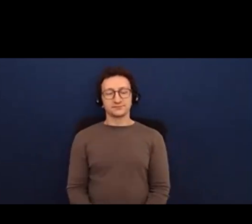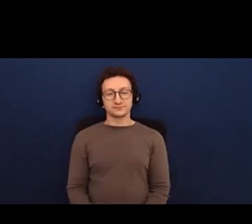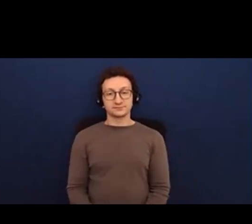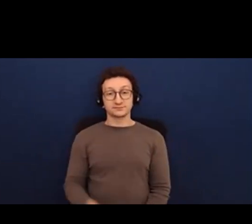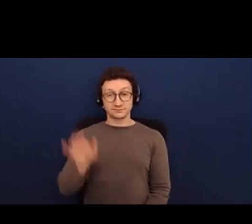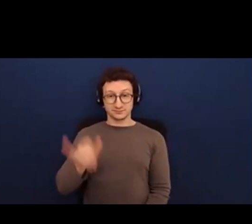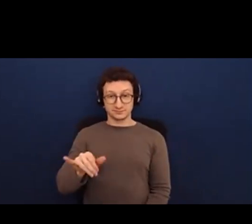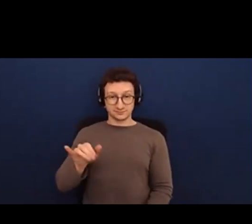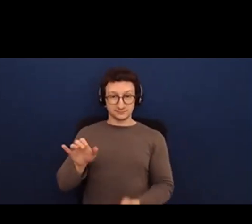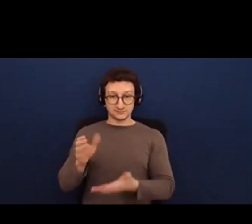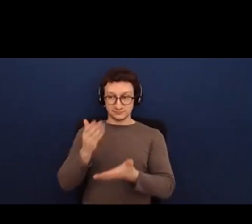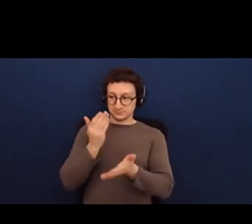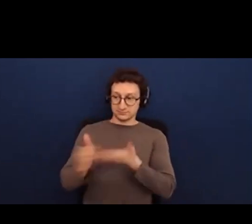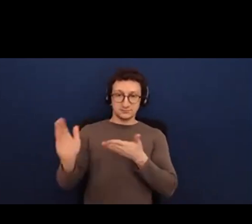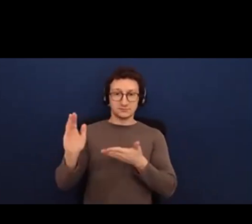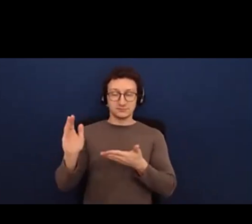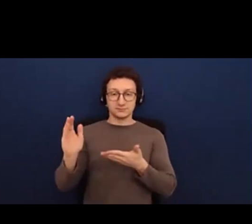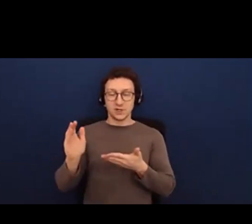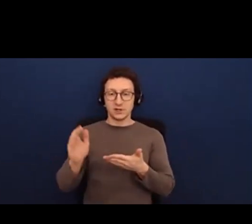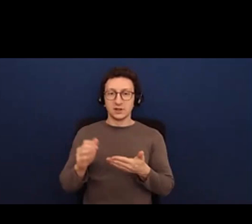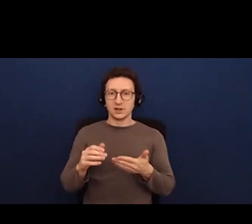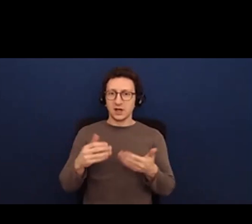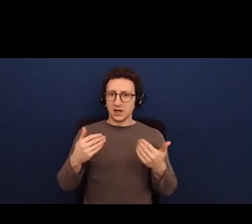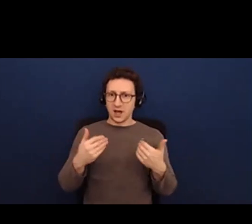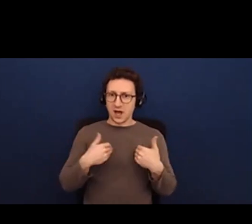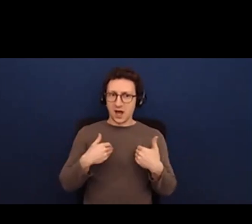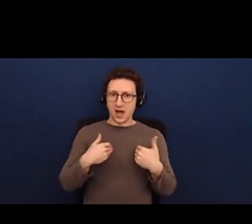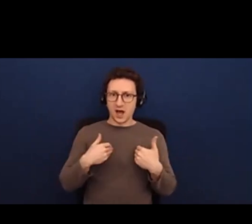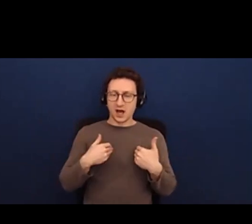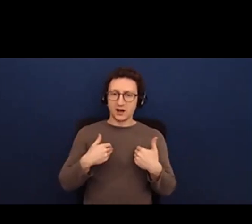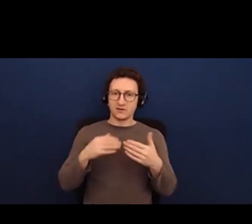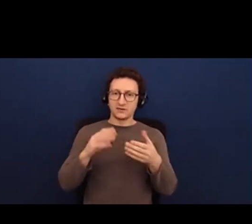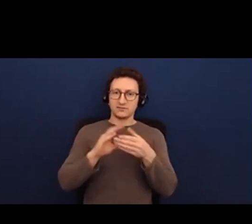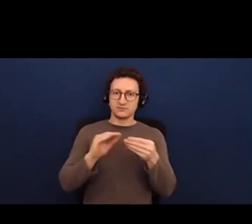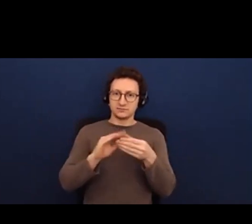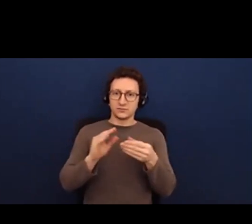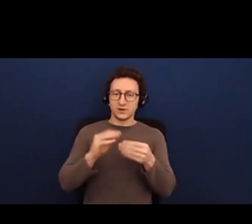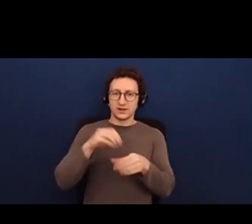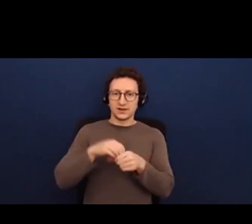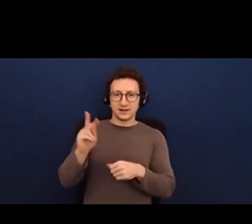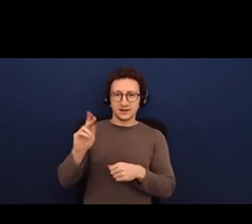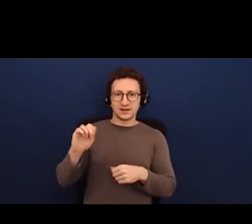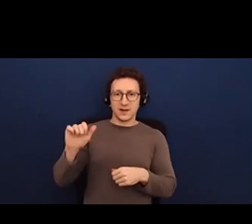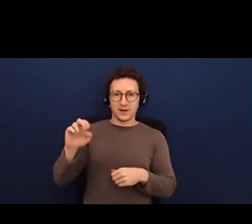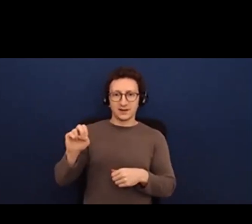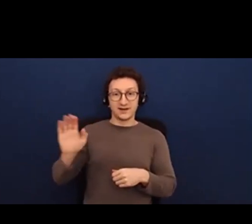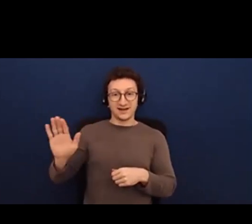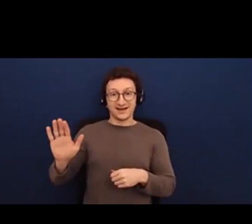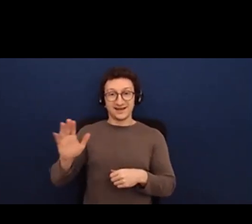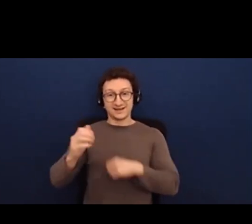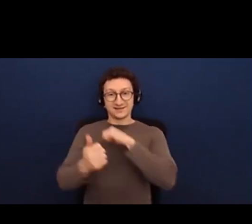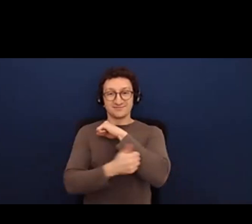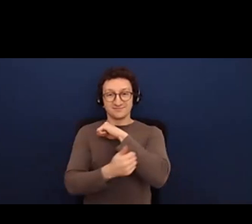Excommunication in connection with the Siddur actually begins with Kaplan's Haggadah. You remember Kaplan created a Haggadah